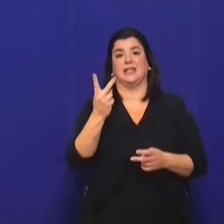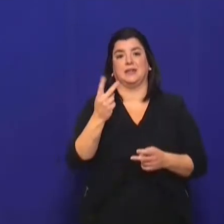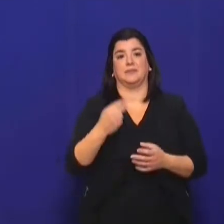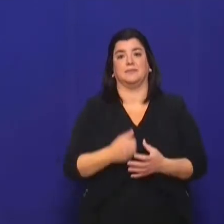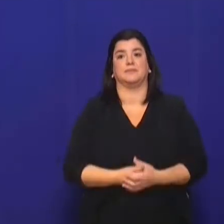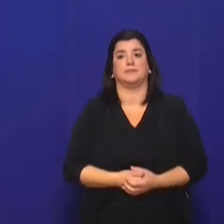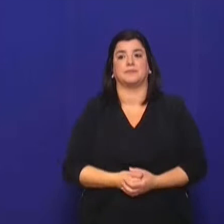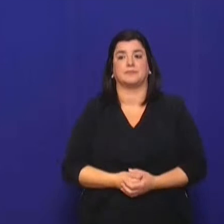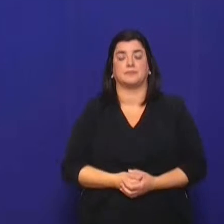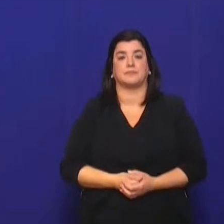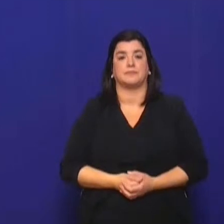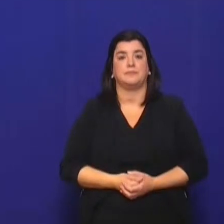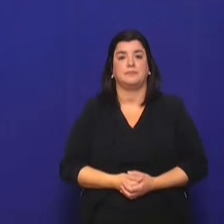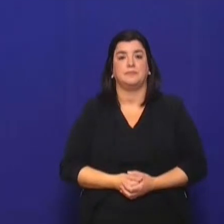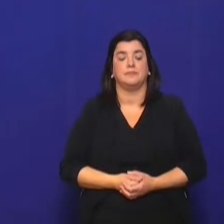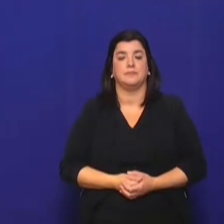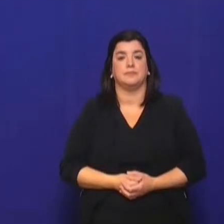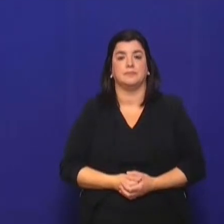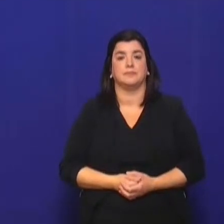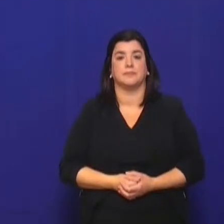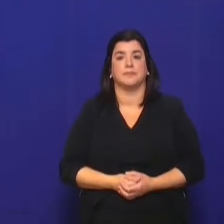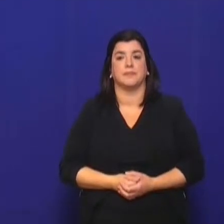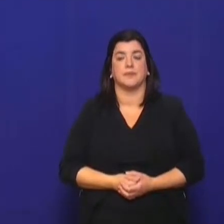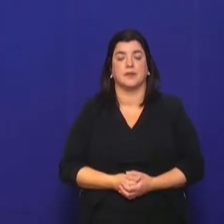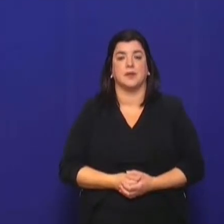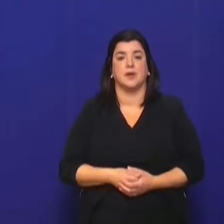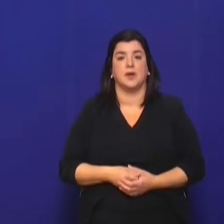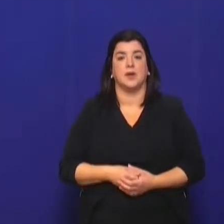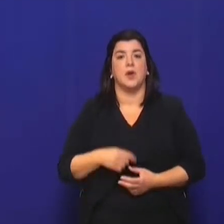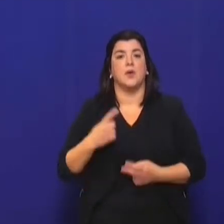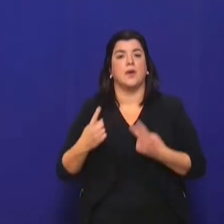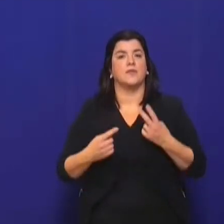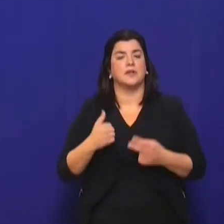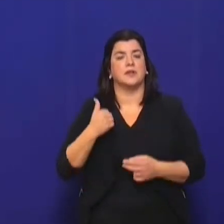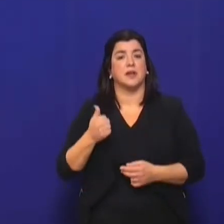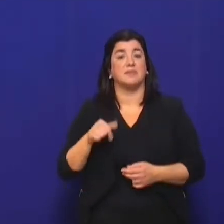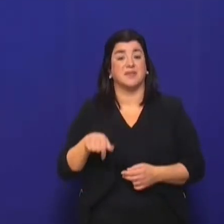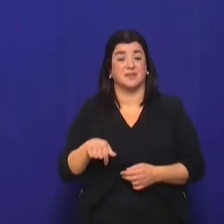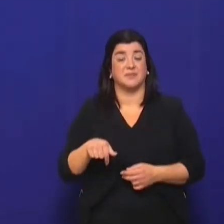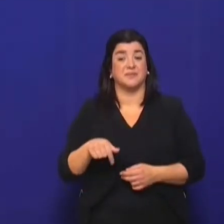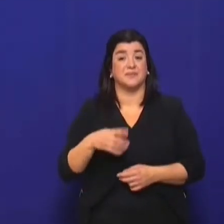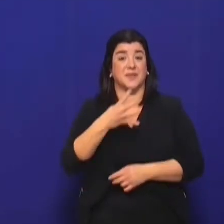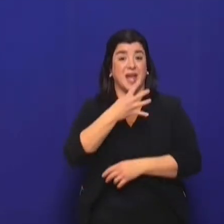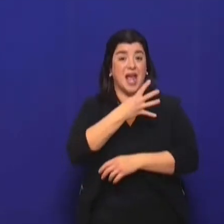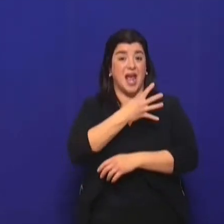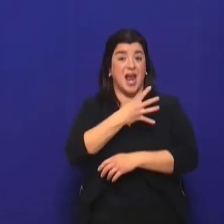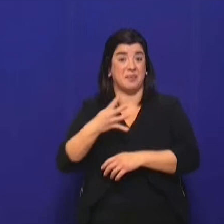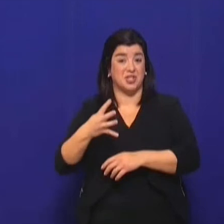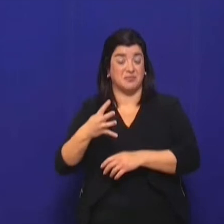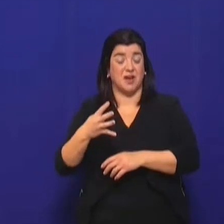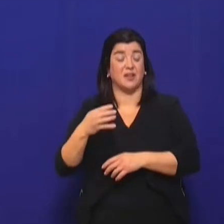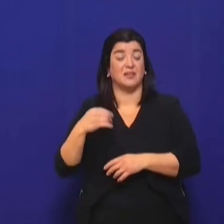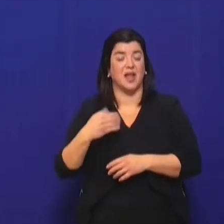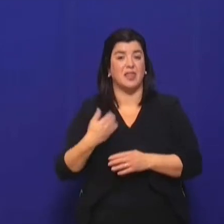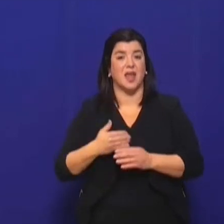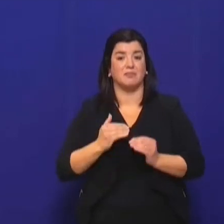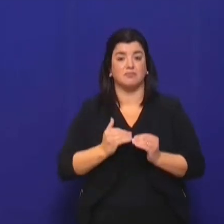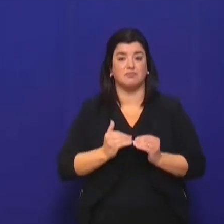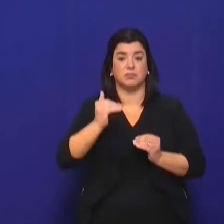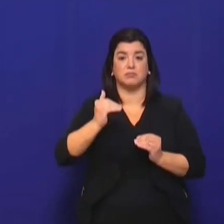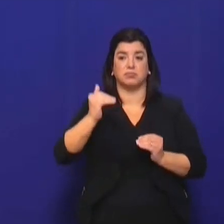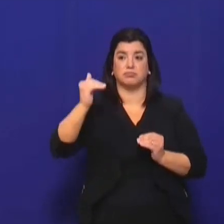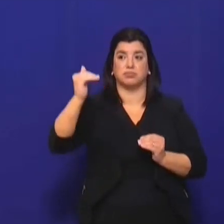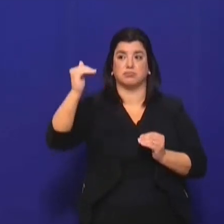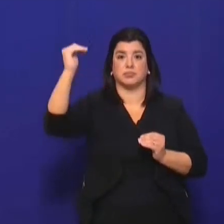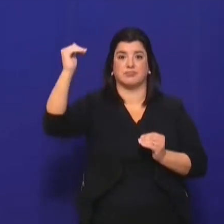Dwar nofsinhar tajjeb Xerona Debonu minn Net News. Għall-4 ġimgħat konsekuttivi konna qed naraw żieda fil-każijiet, qed taraw li hemm bżonn